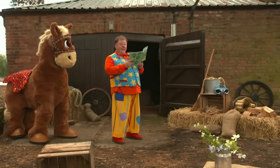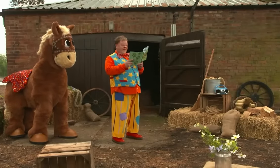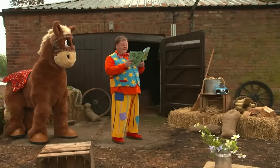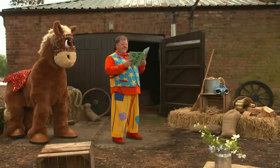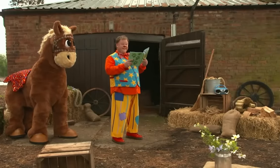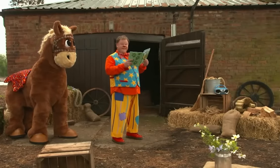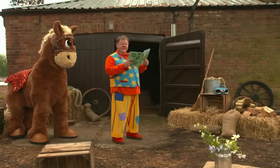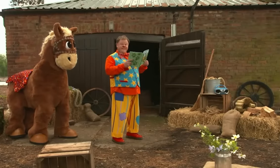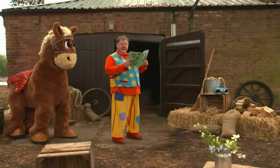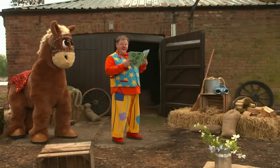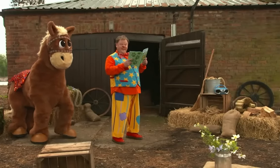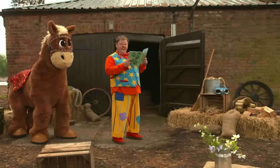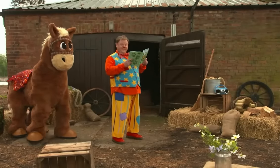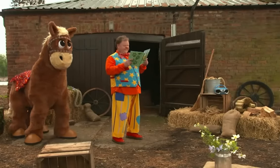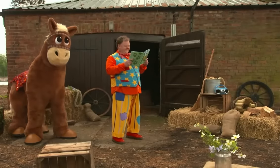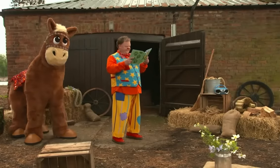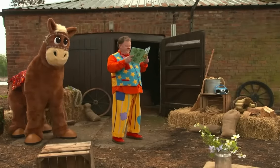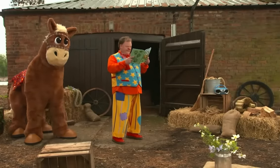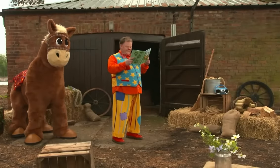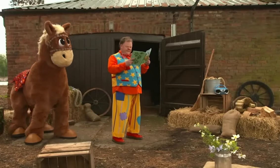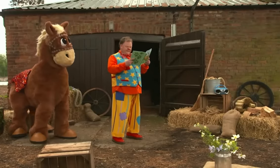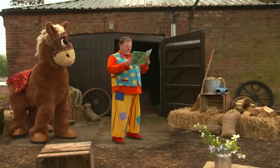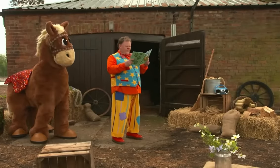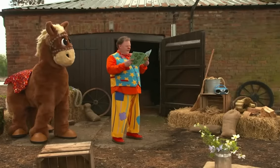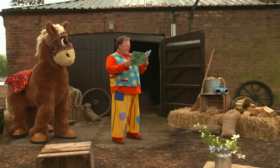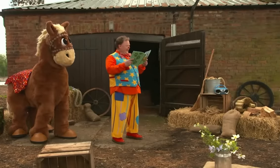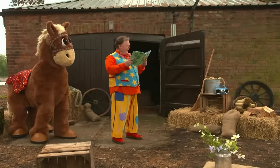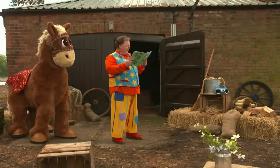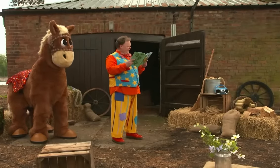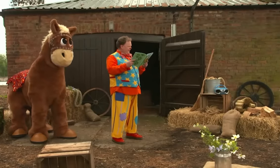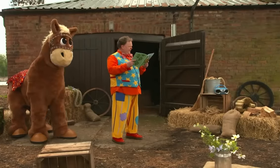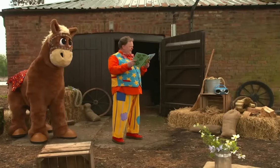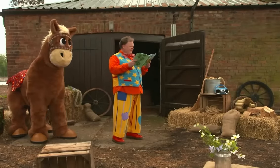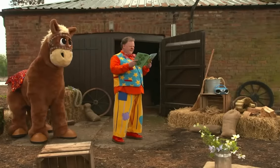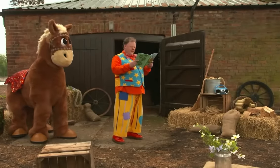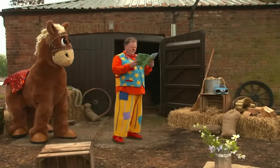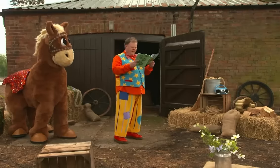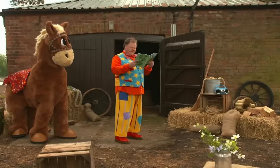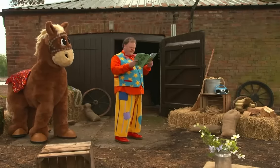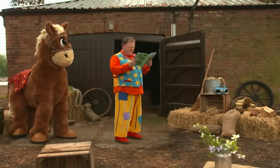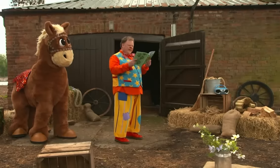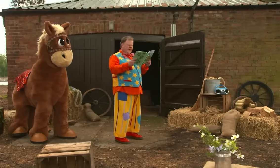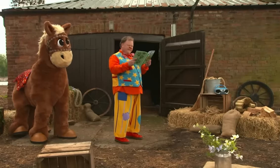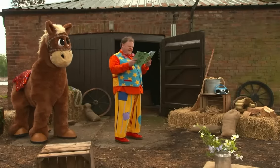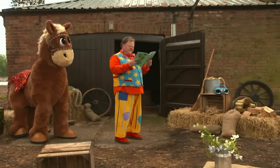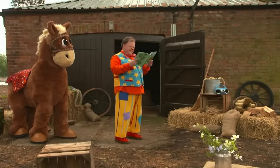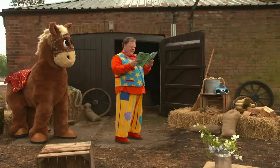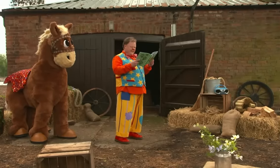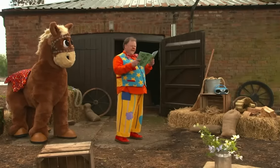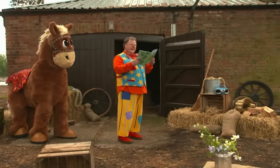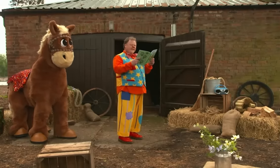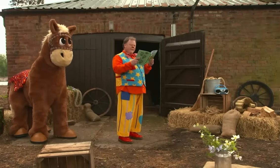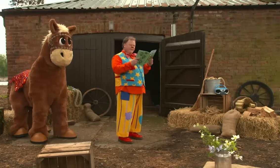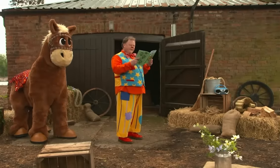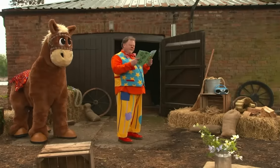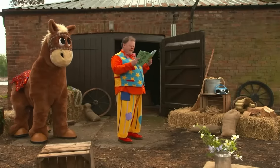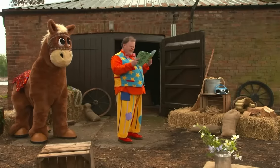pet to dance. Wow, this can't be true. It says here, you put your